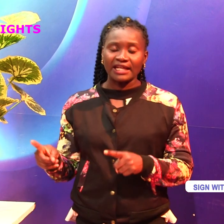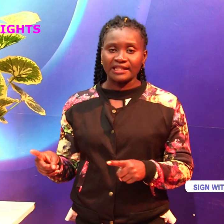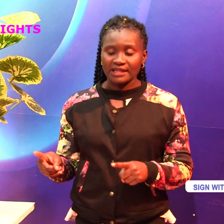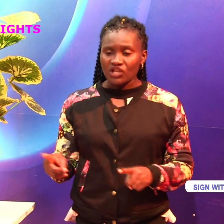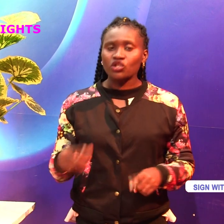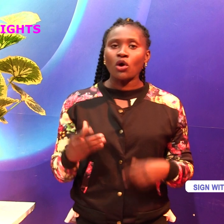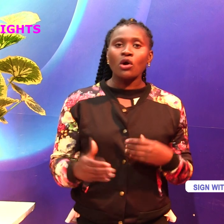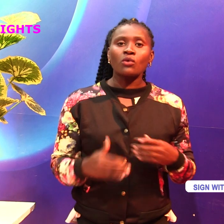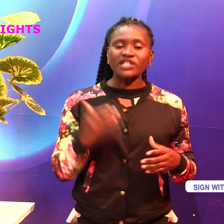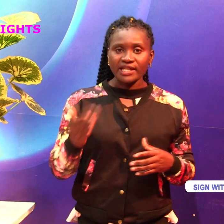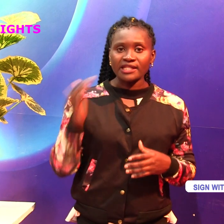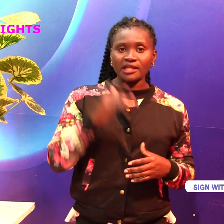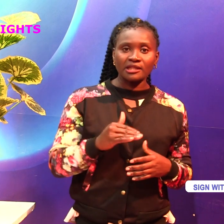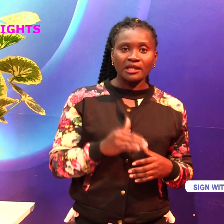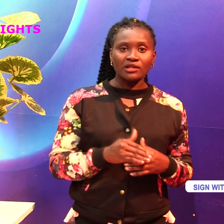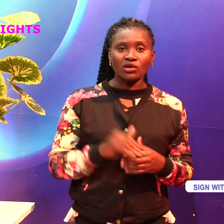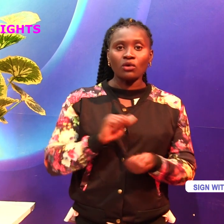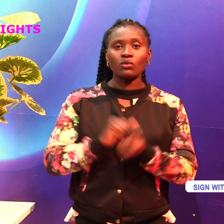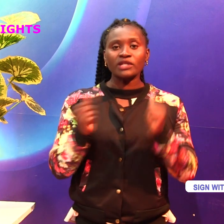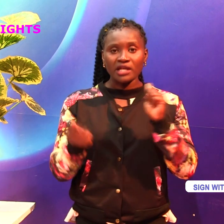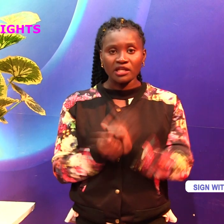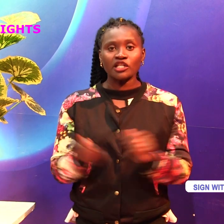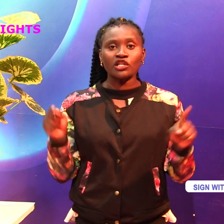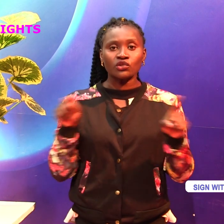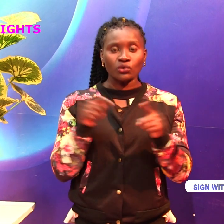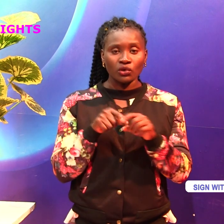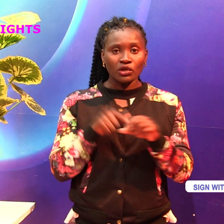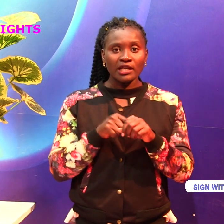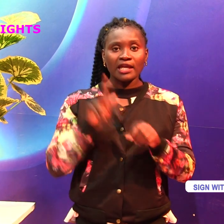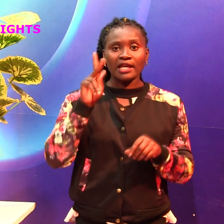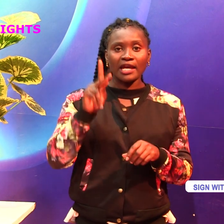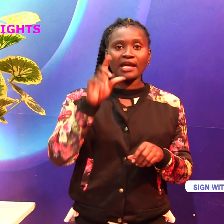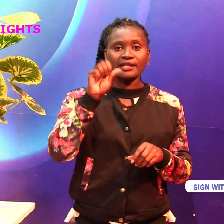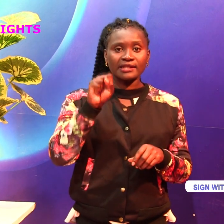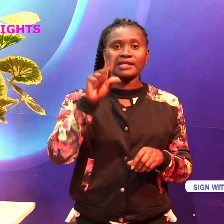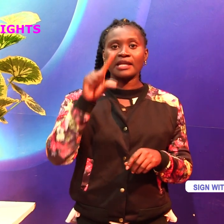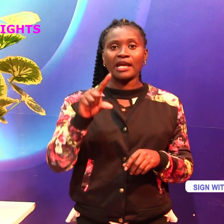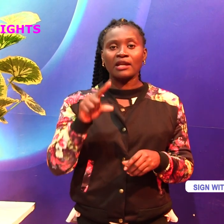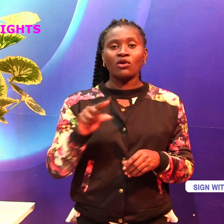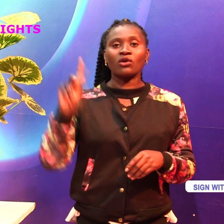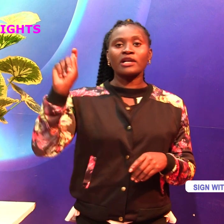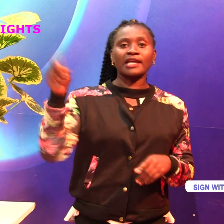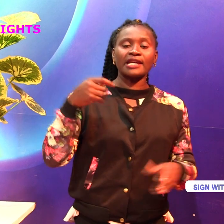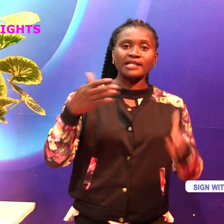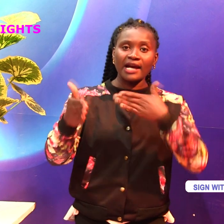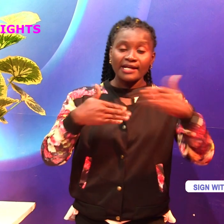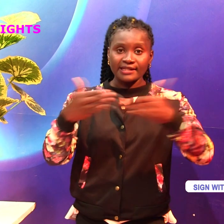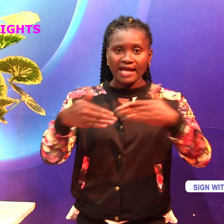English. So we change it. Into KCA or Kenya